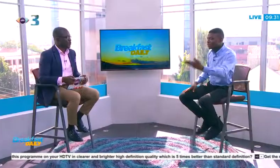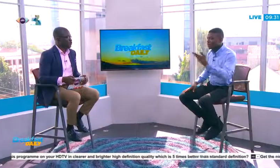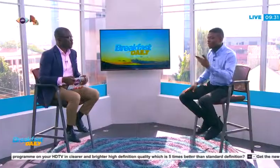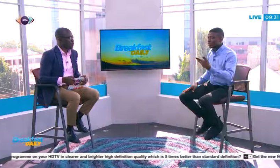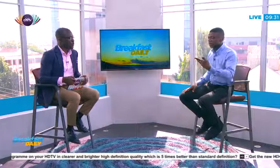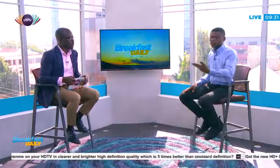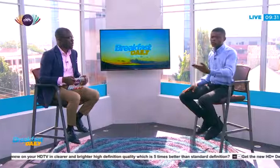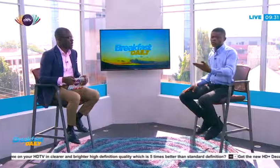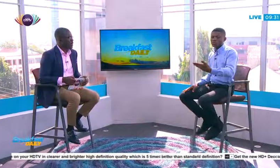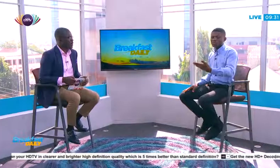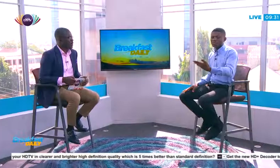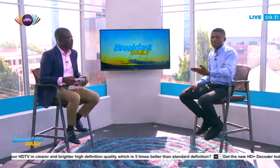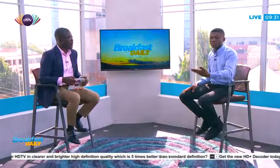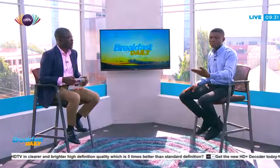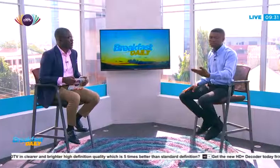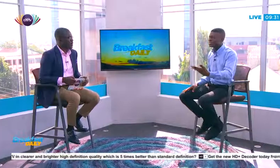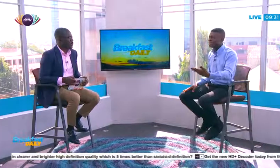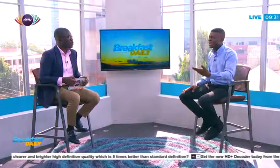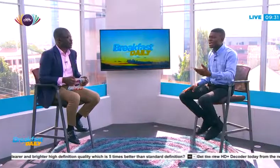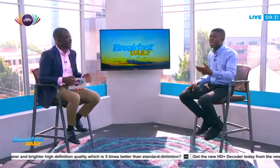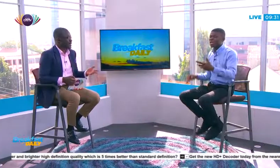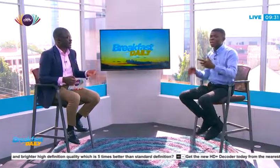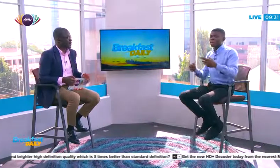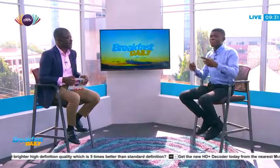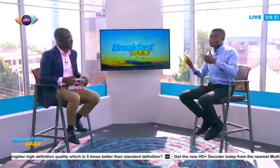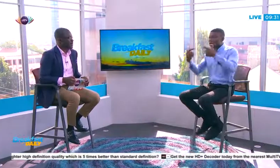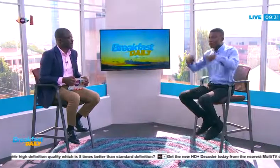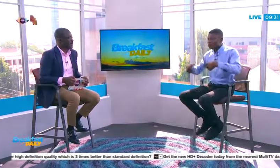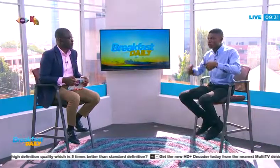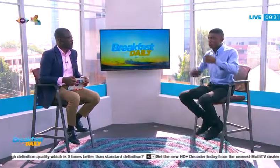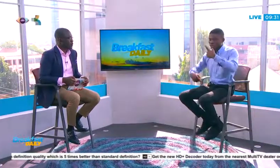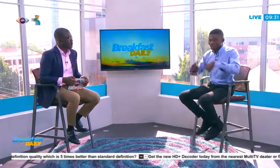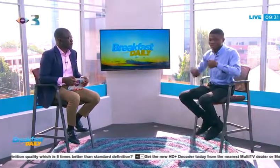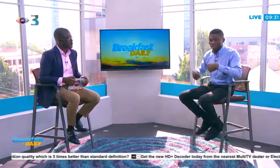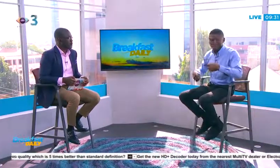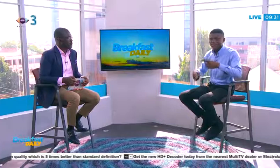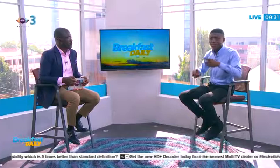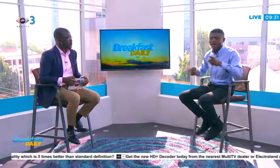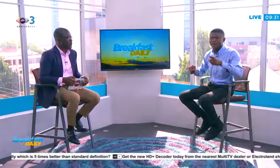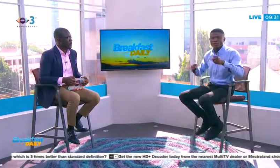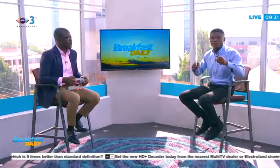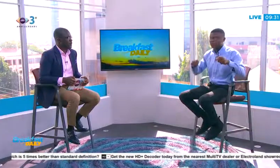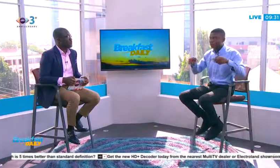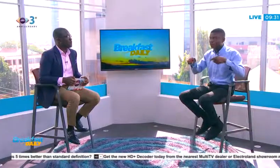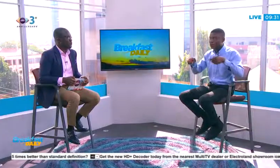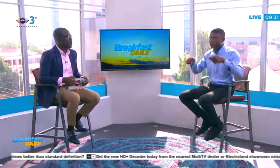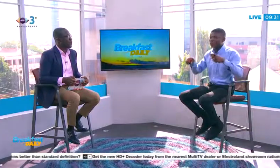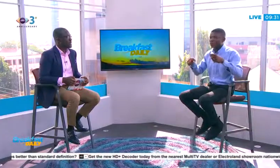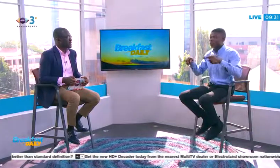guy. He was watching after watching, and he You said, want to understand? he understood whatever I signed. I even have the video on my phone, Oh, I see.